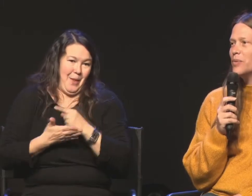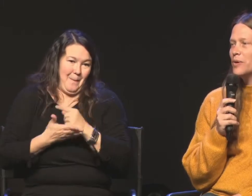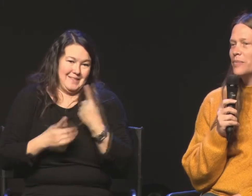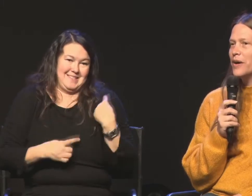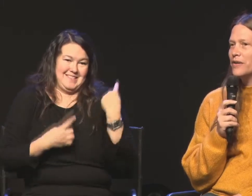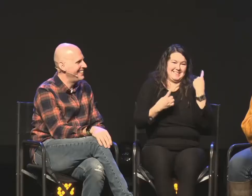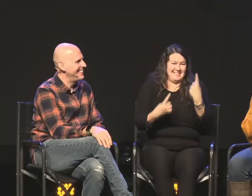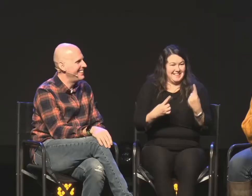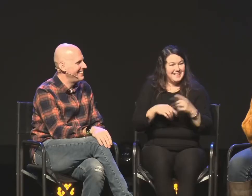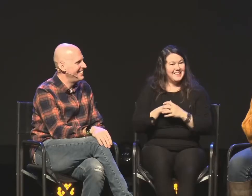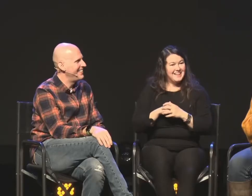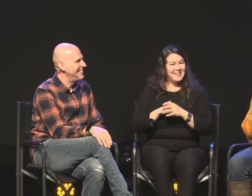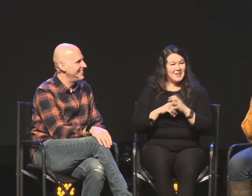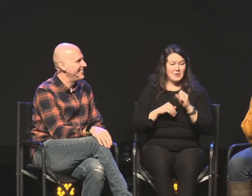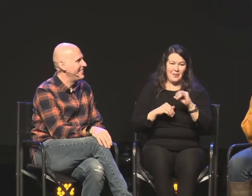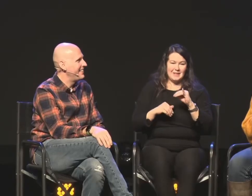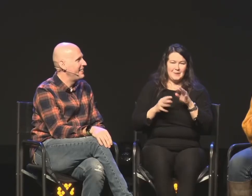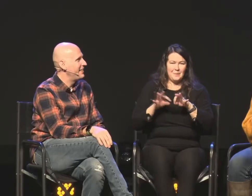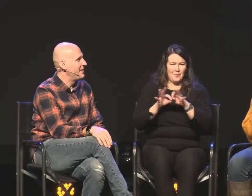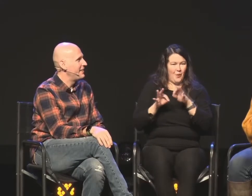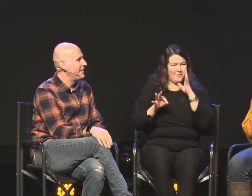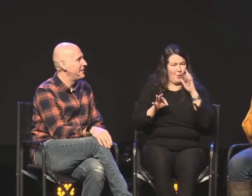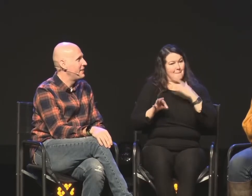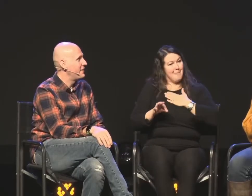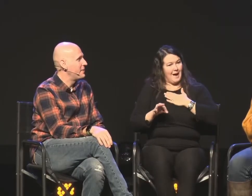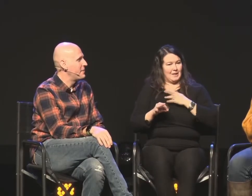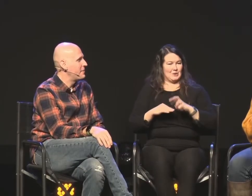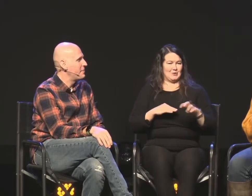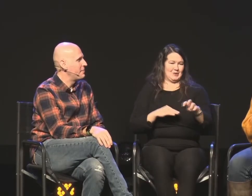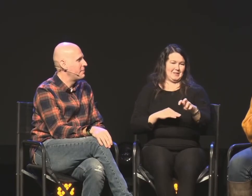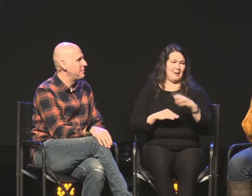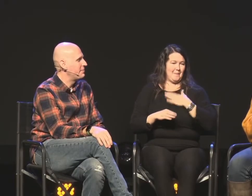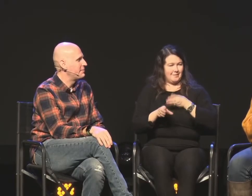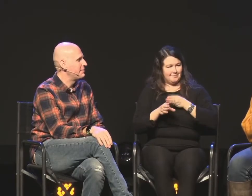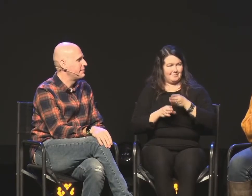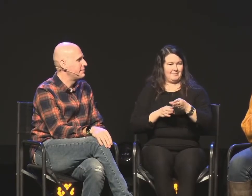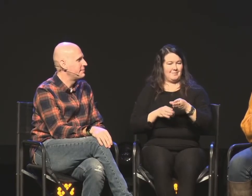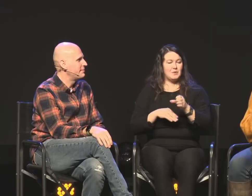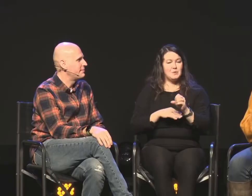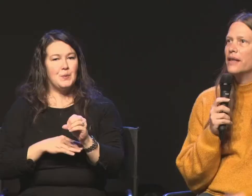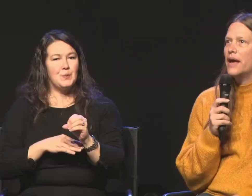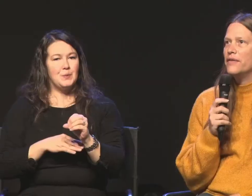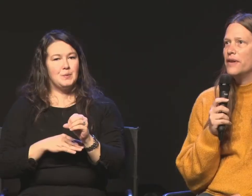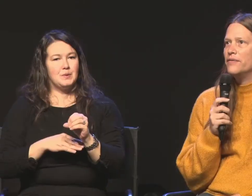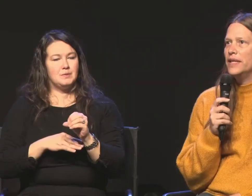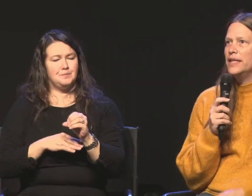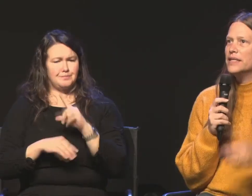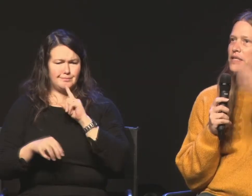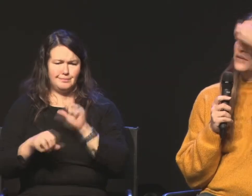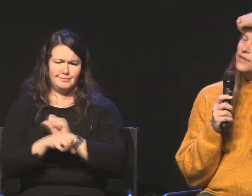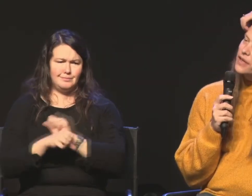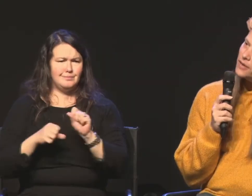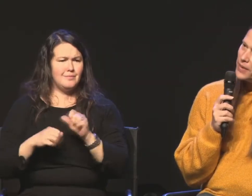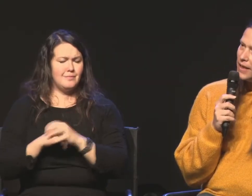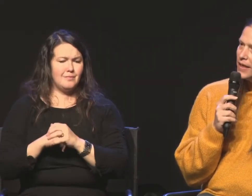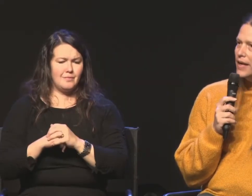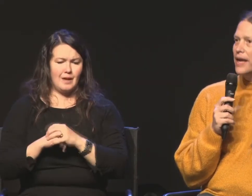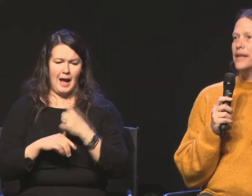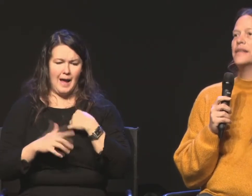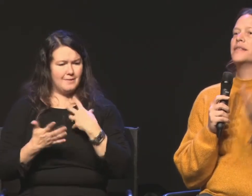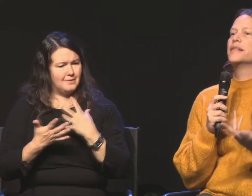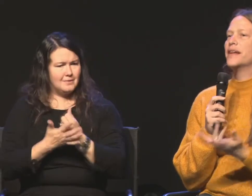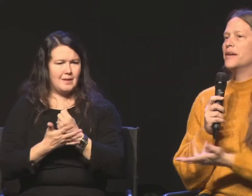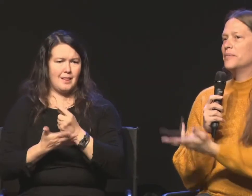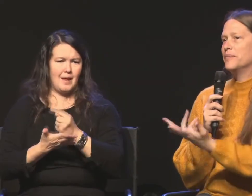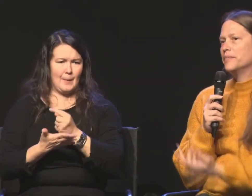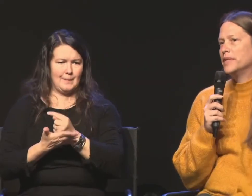That's an important part of my journey. And so certainly I've leaned into therapy